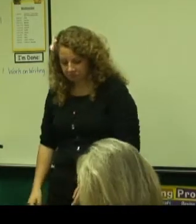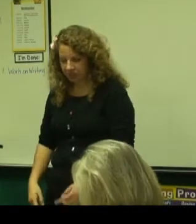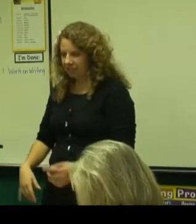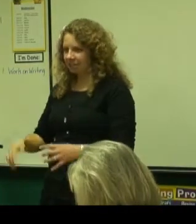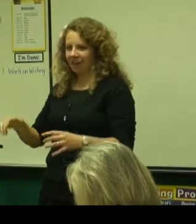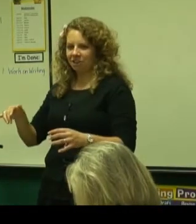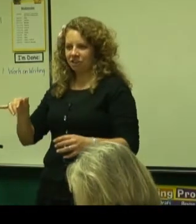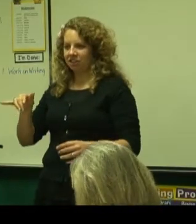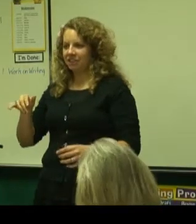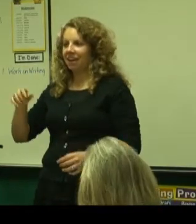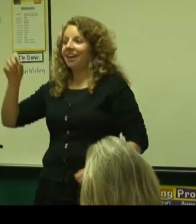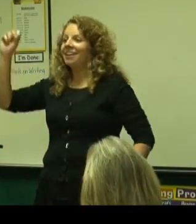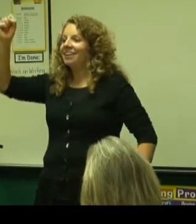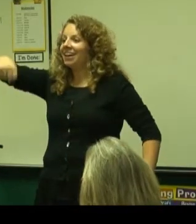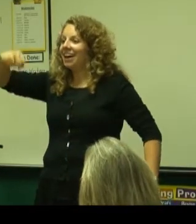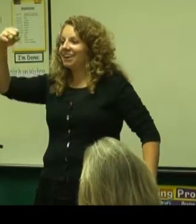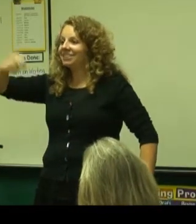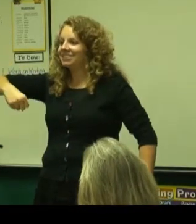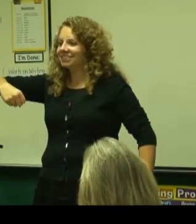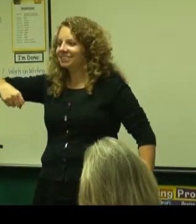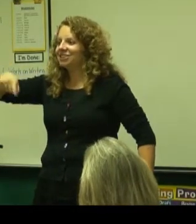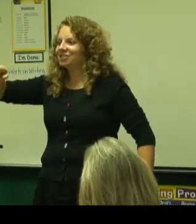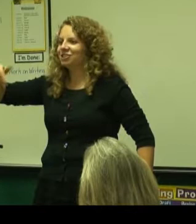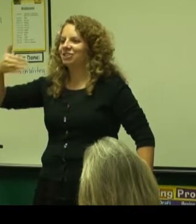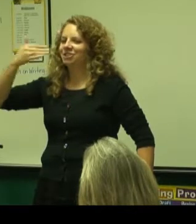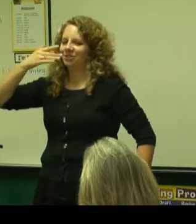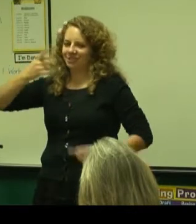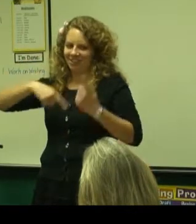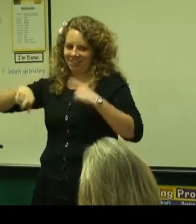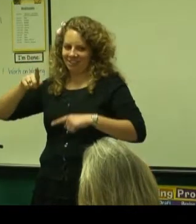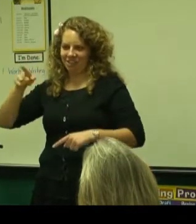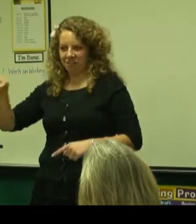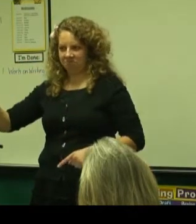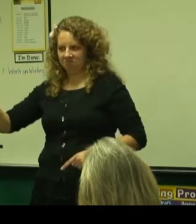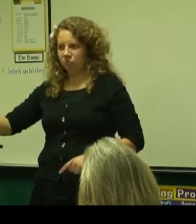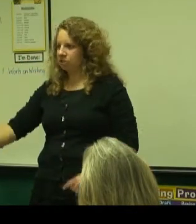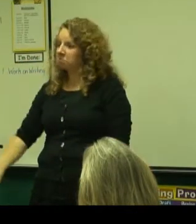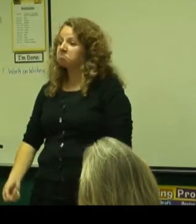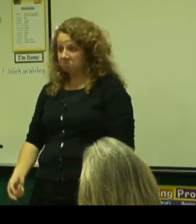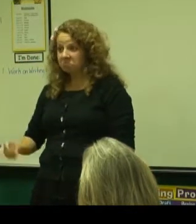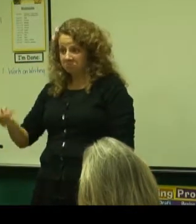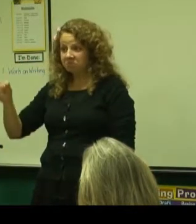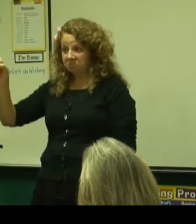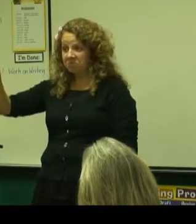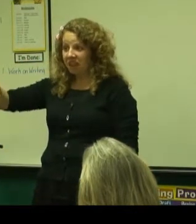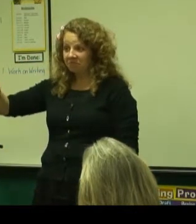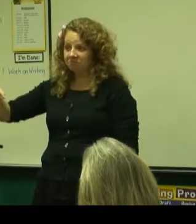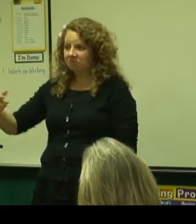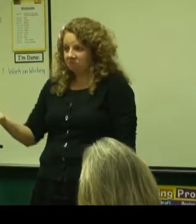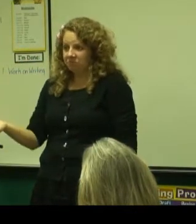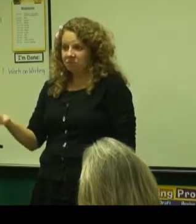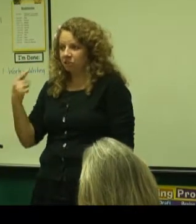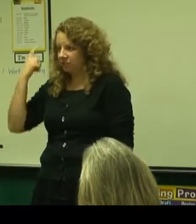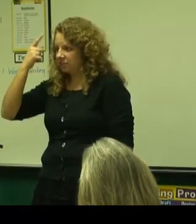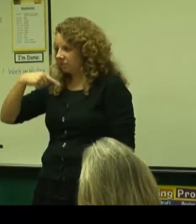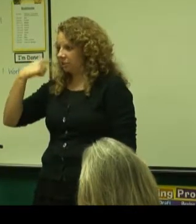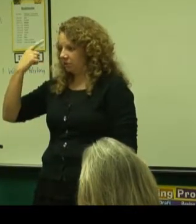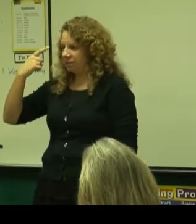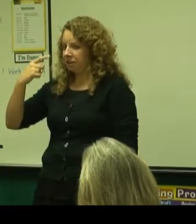But I didn't actually say yes, she knows sign she. Just, yeah. You know, that's included here.